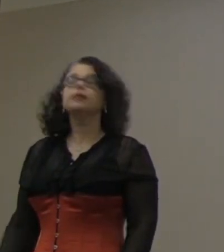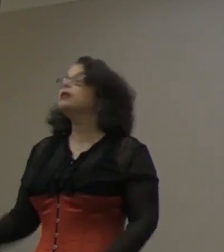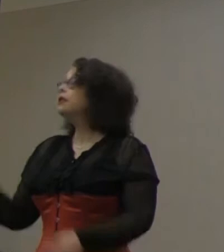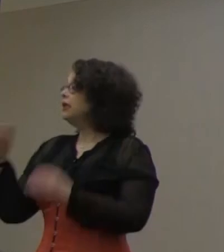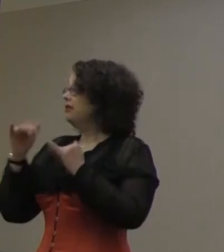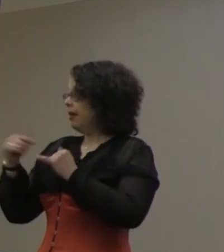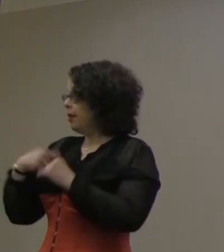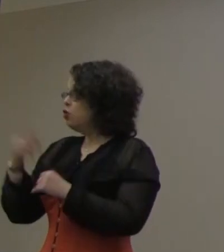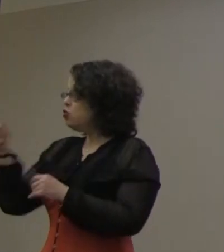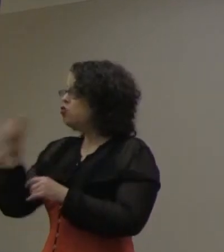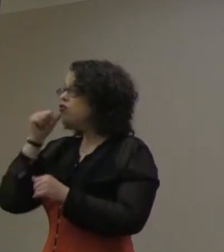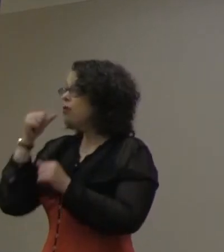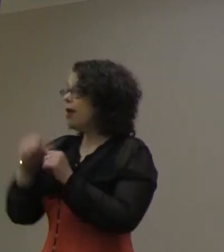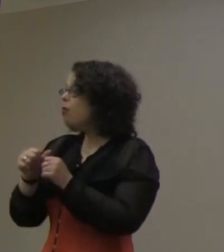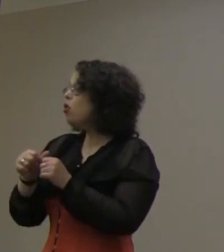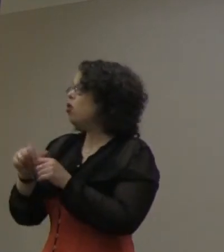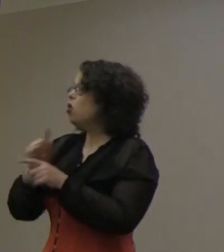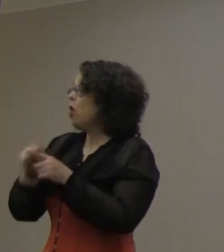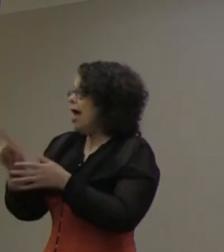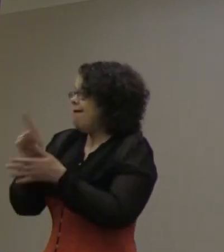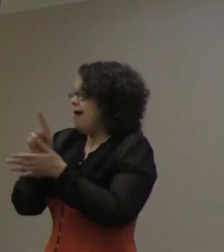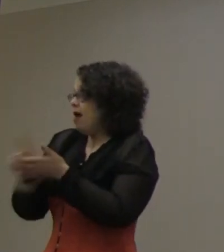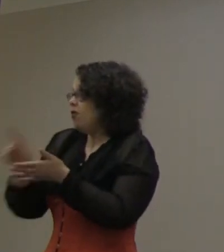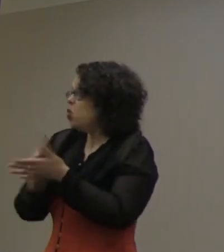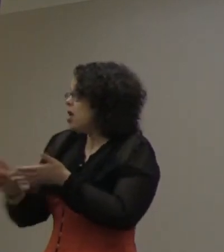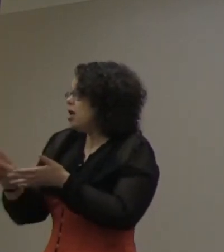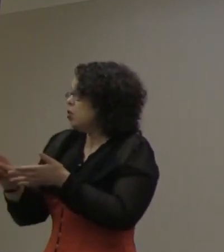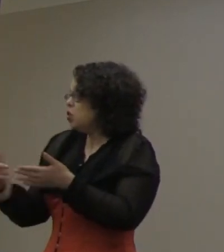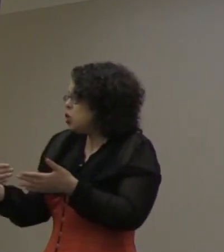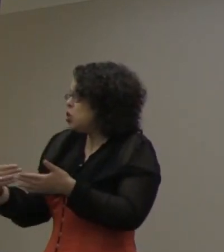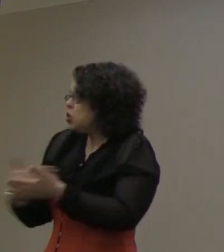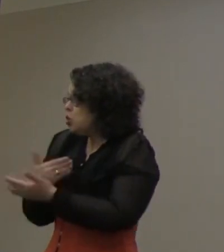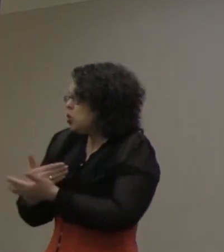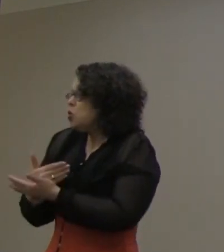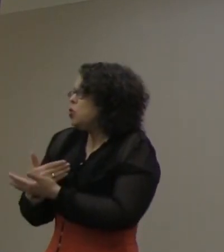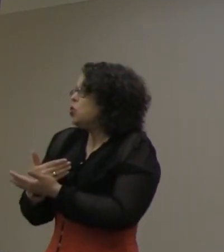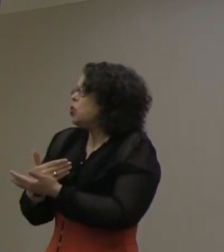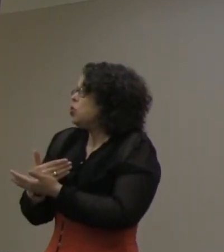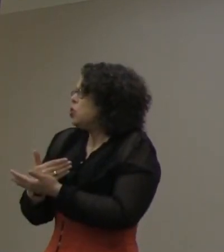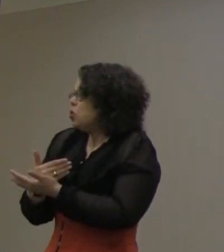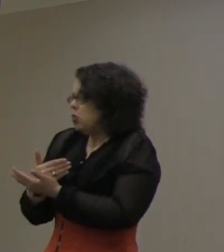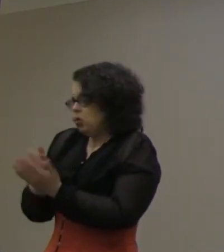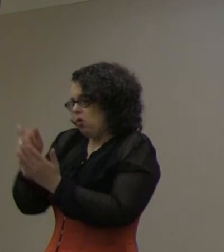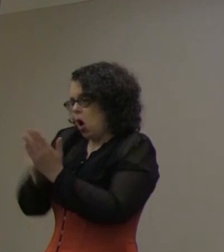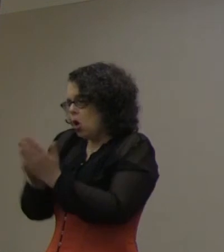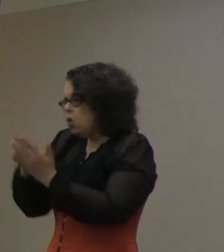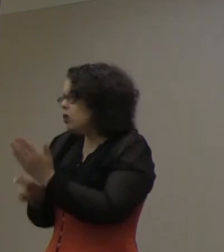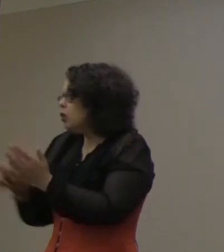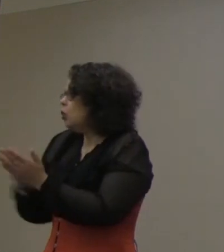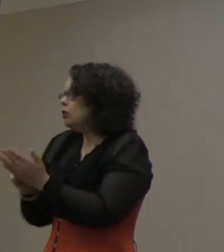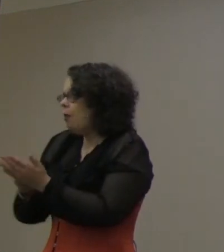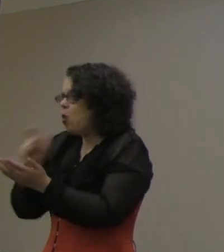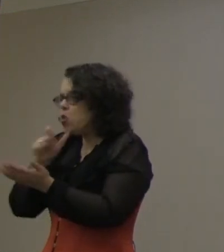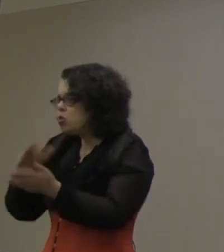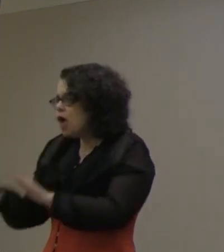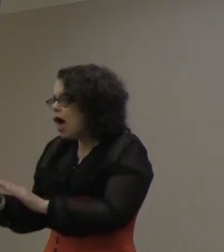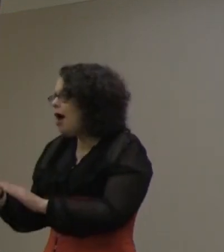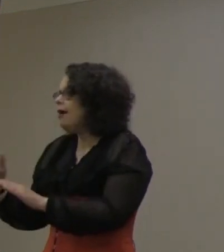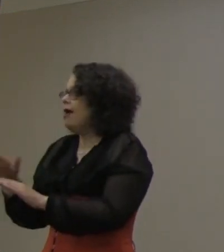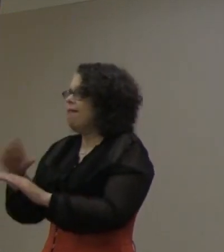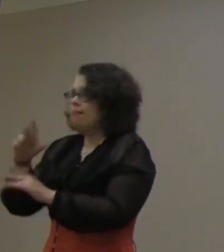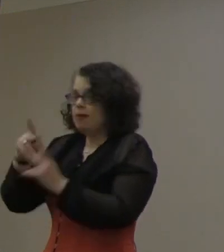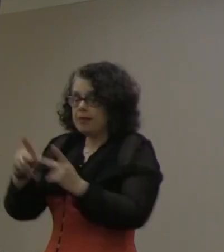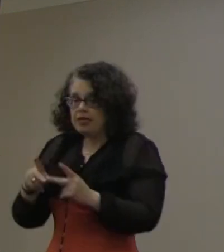remember the days when every week brought a fresh batch of obituaries and raids on the